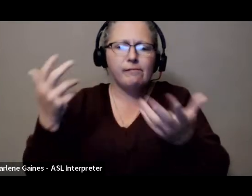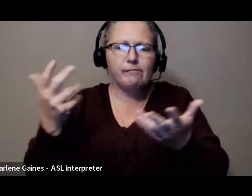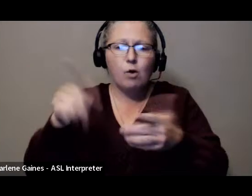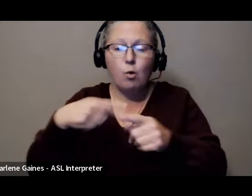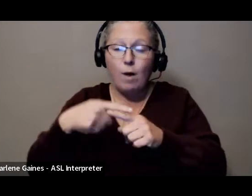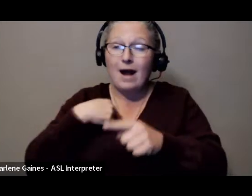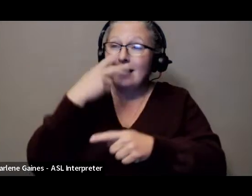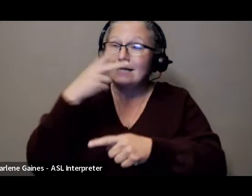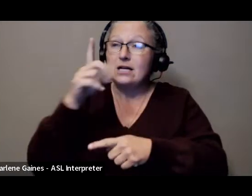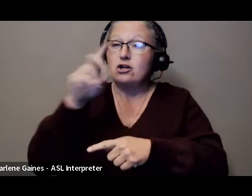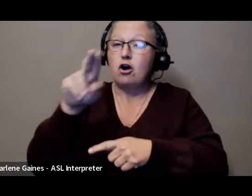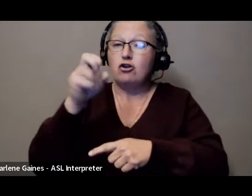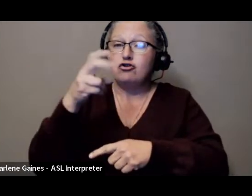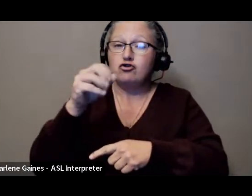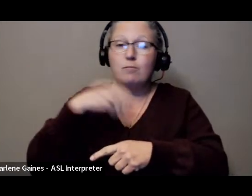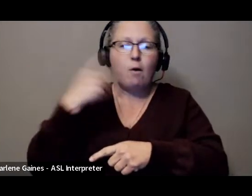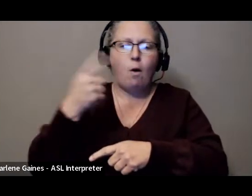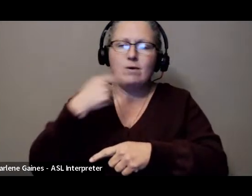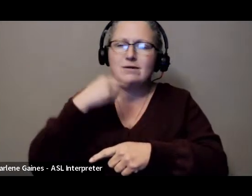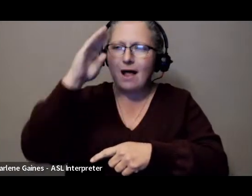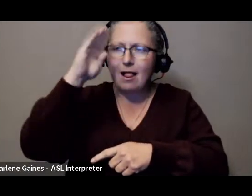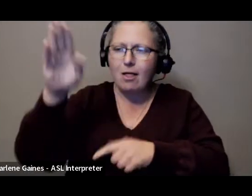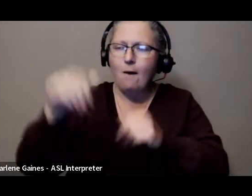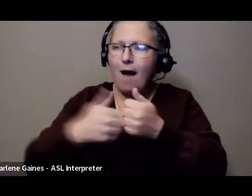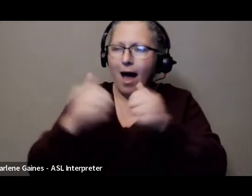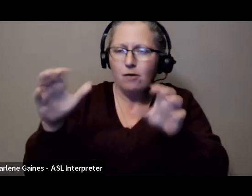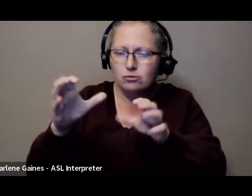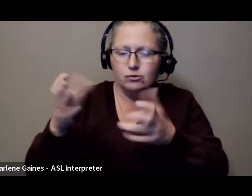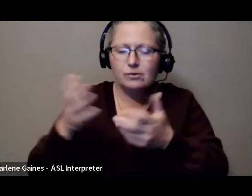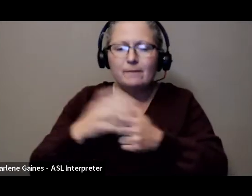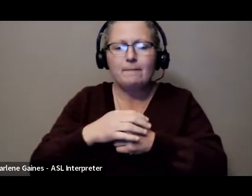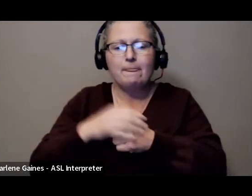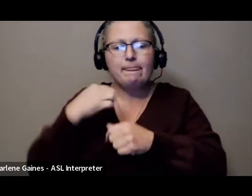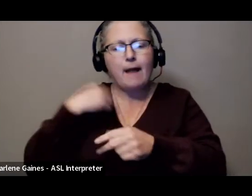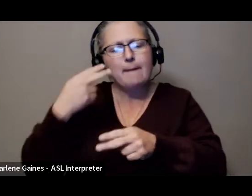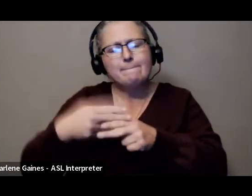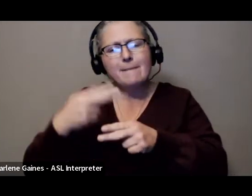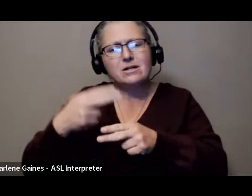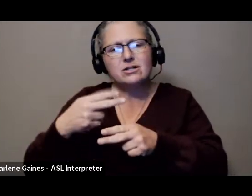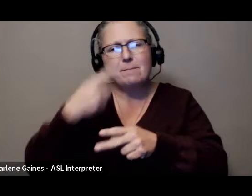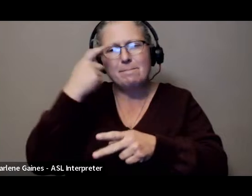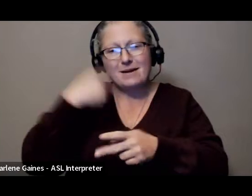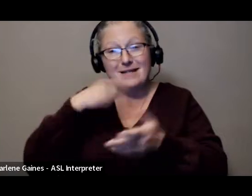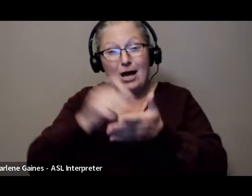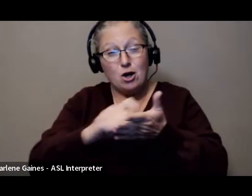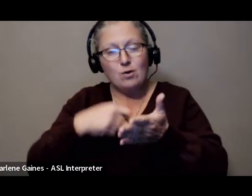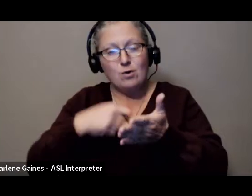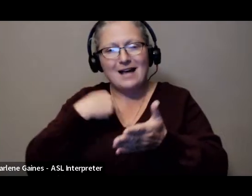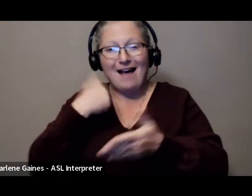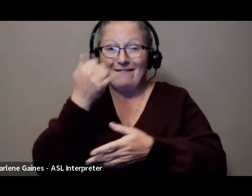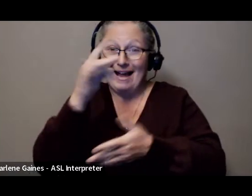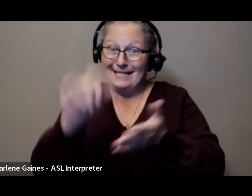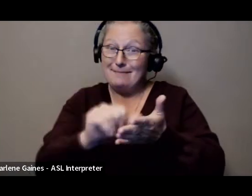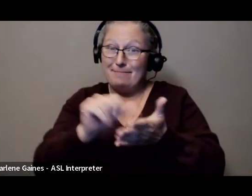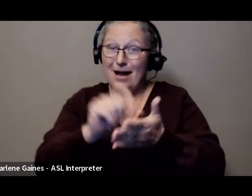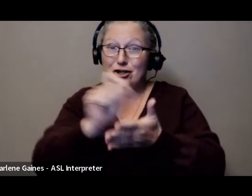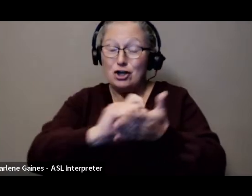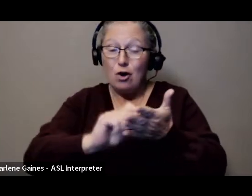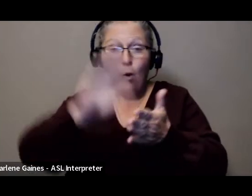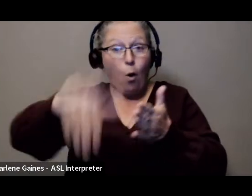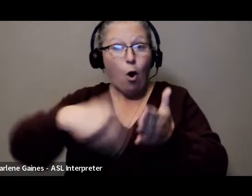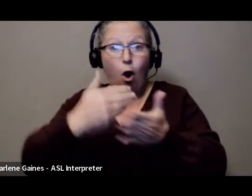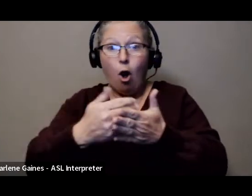see Dr. Shulman, I come up and say hello and see how it's going. I mentioned, because I take notes, I have 18 pages of notes, and all the